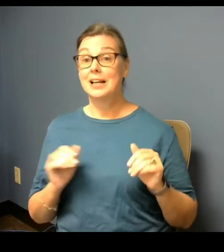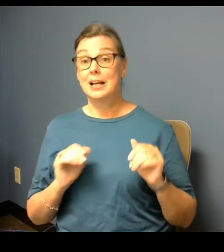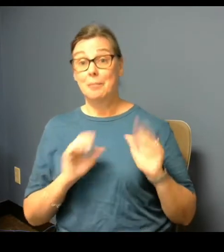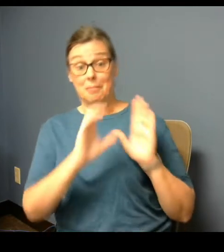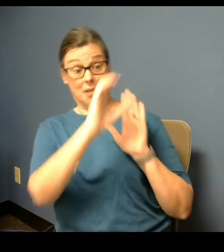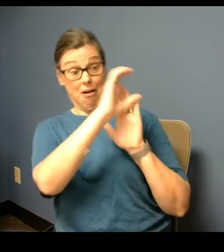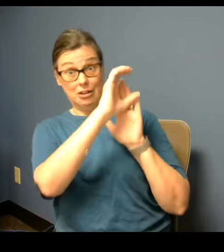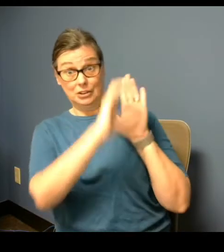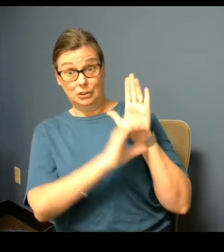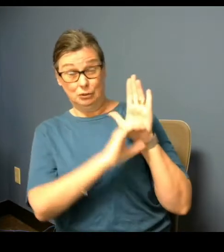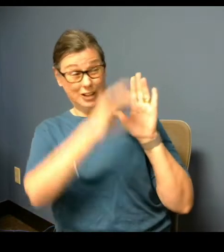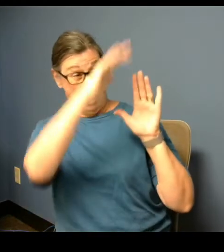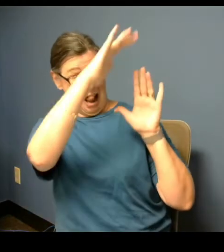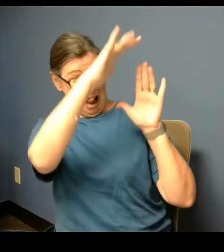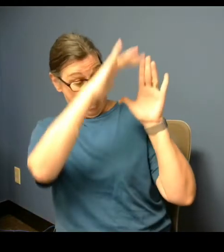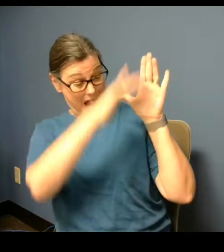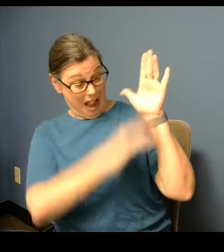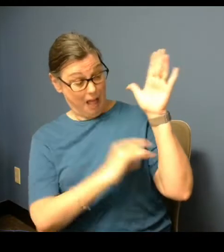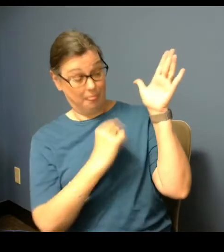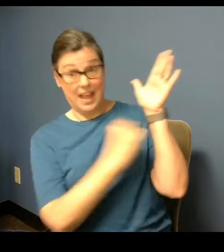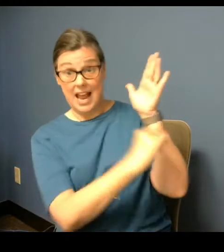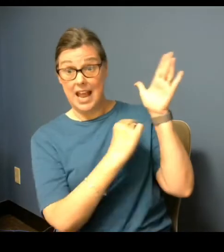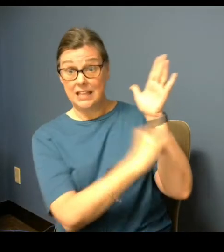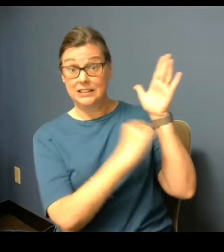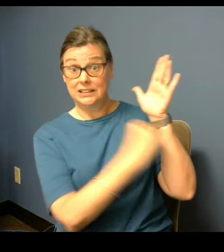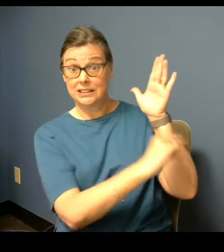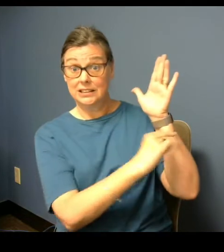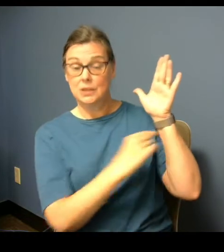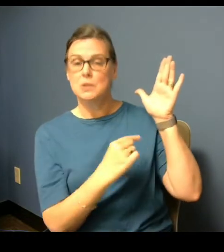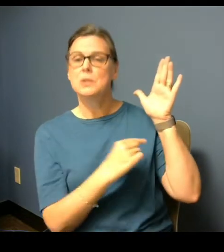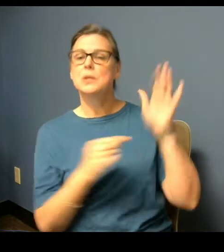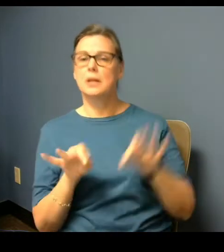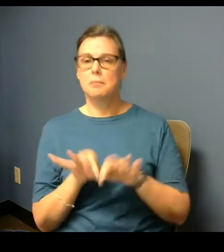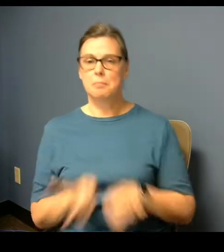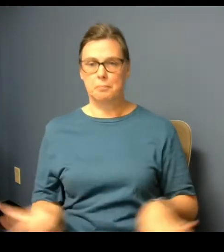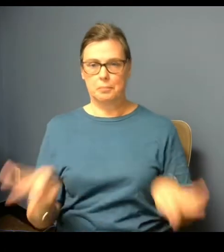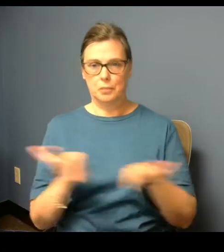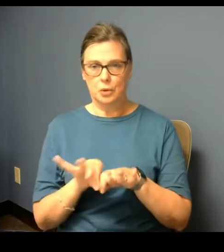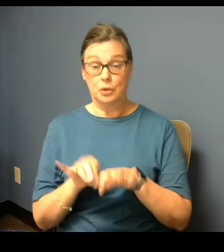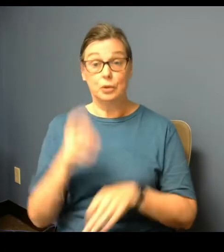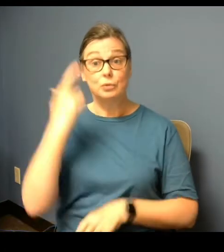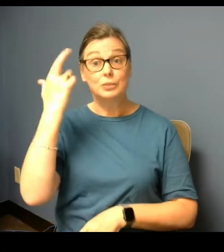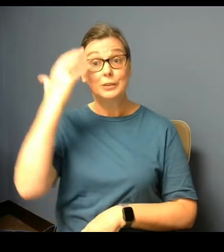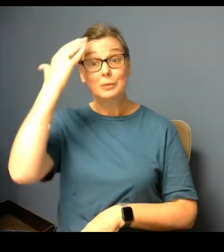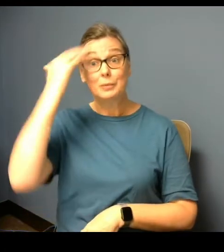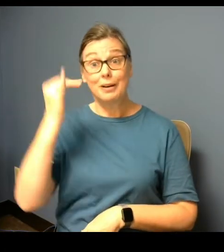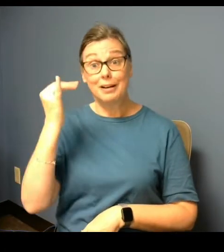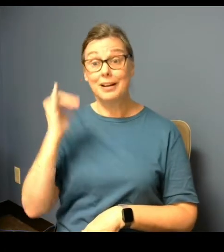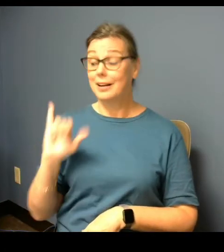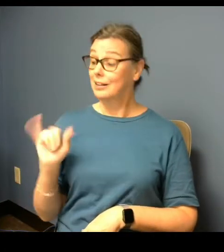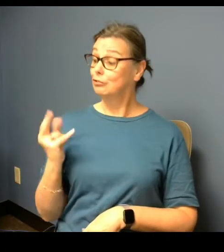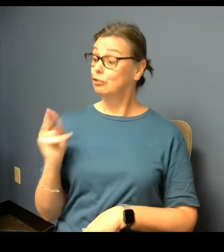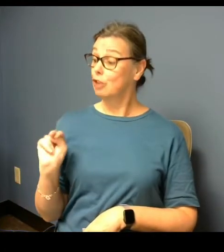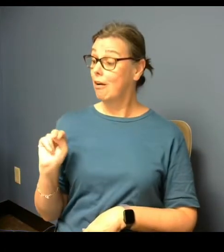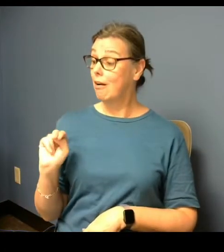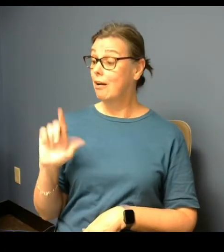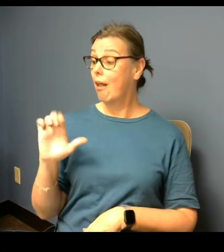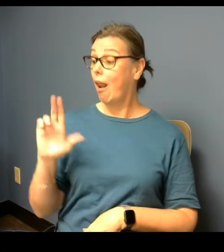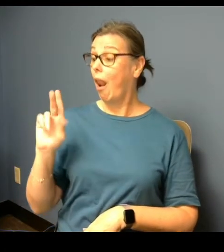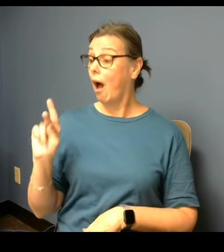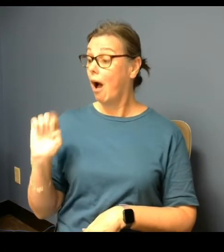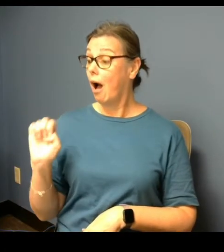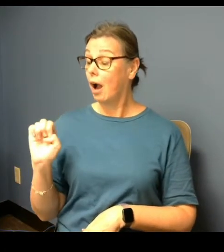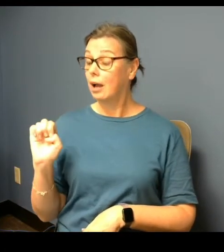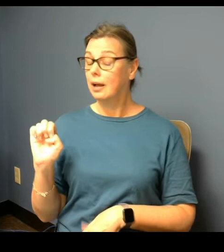document from the Fundamental Constitutions, where he writes about enslaved peoples.